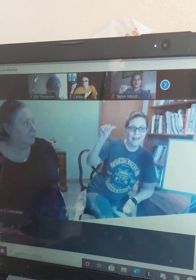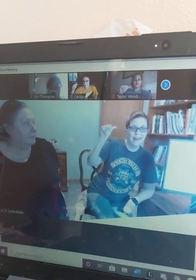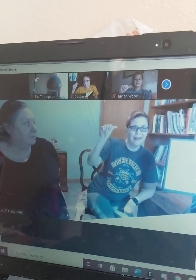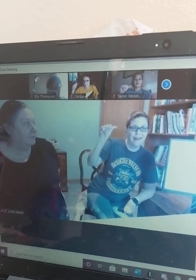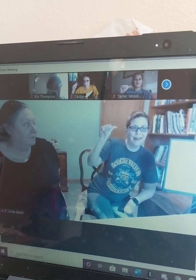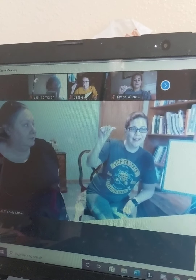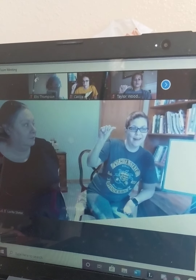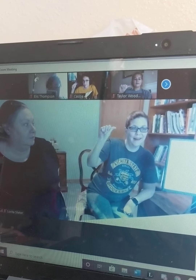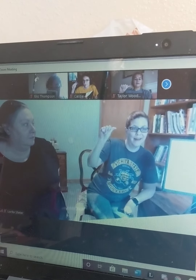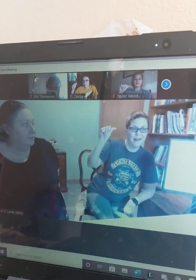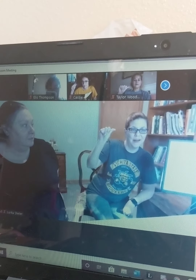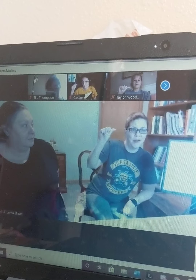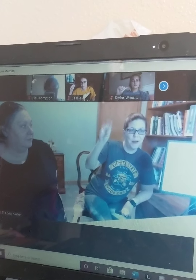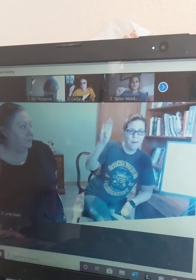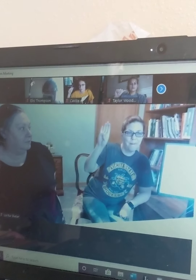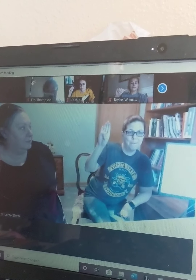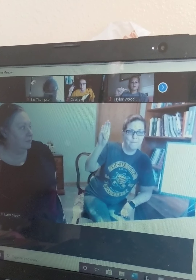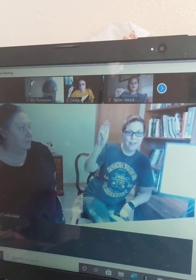hand, yeah, A,